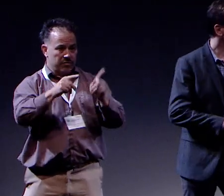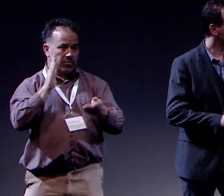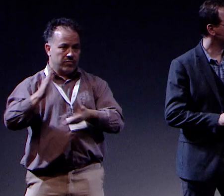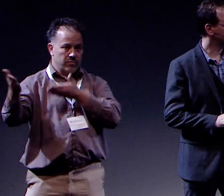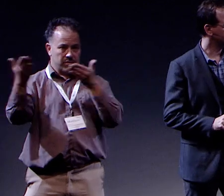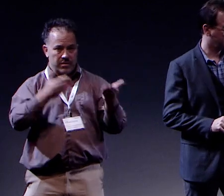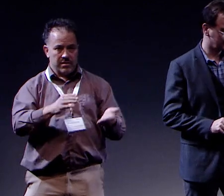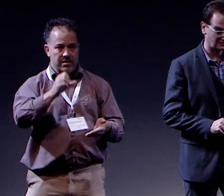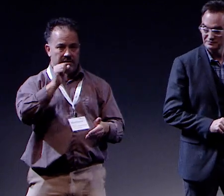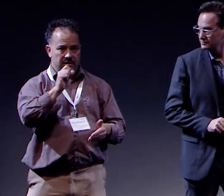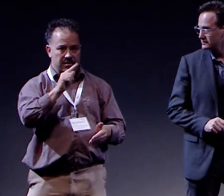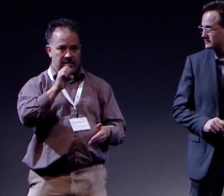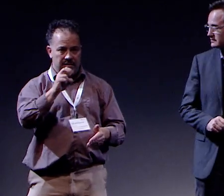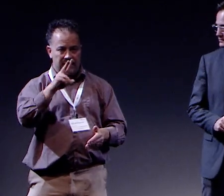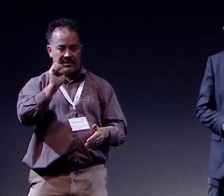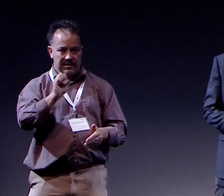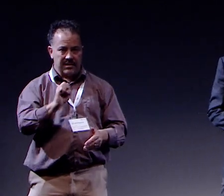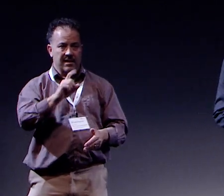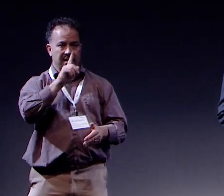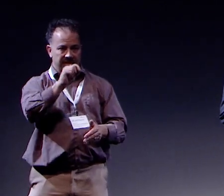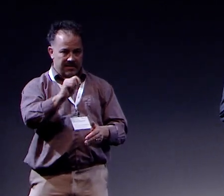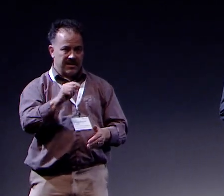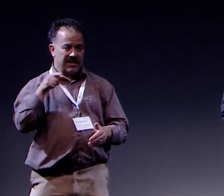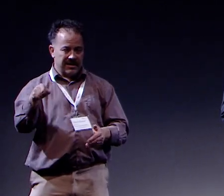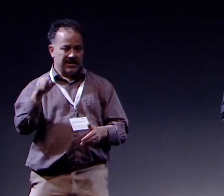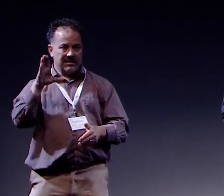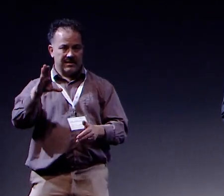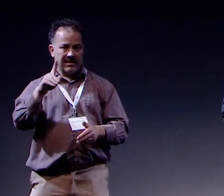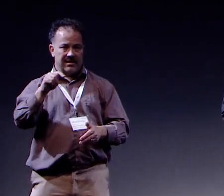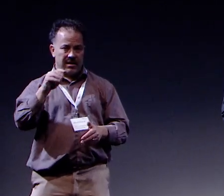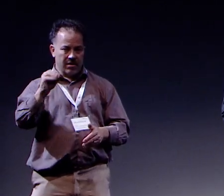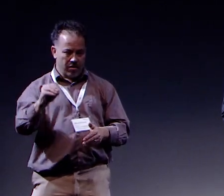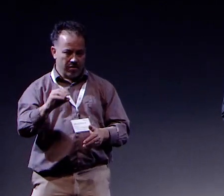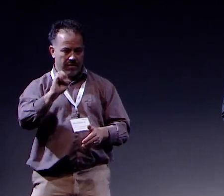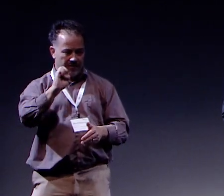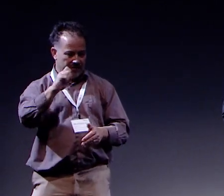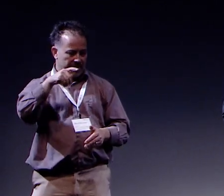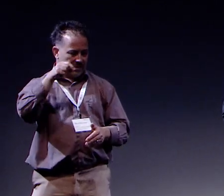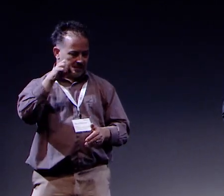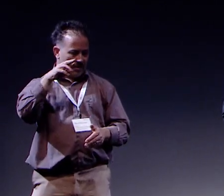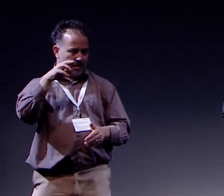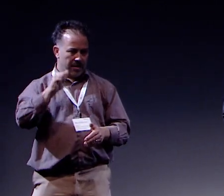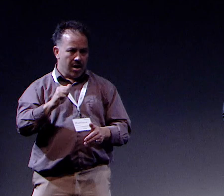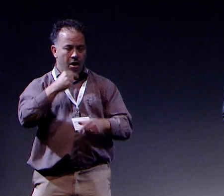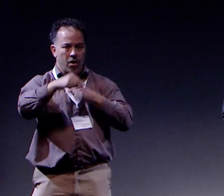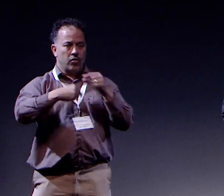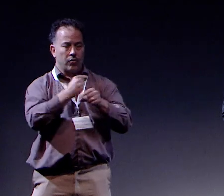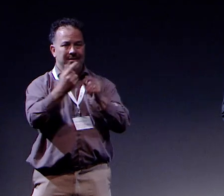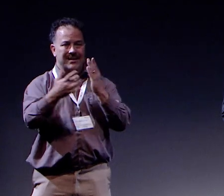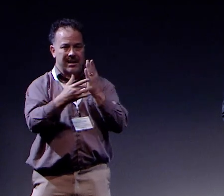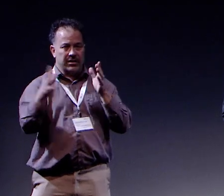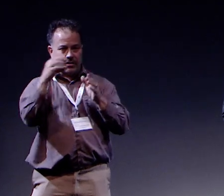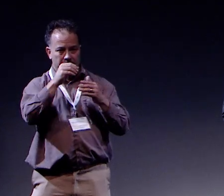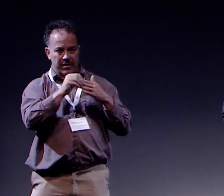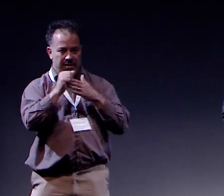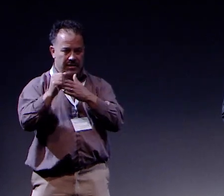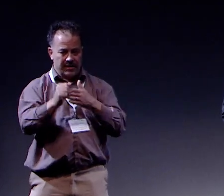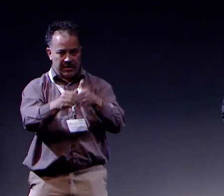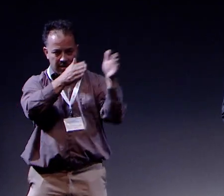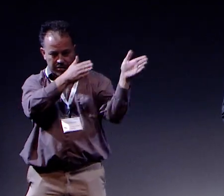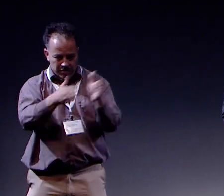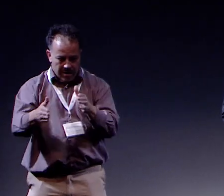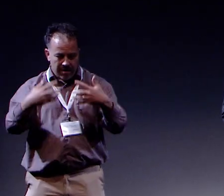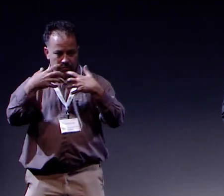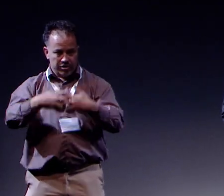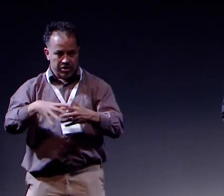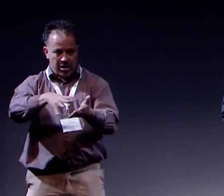out, Steve Teig. Steve is the CTO of Xperi, a global technology company where he leads strategy and machine